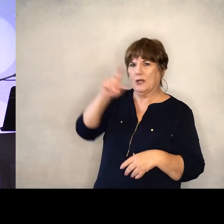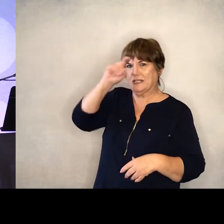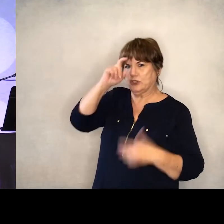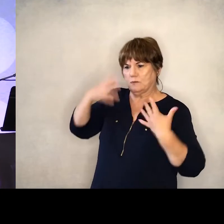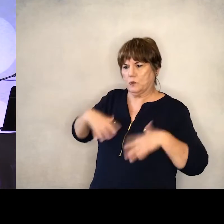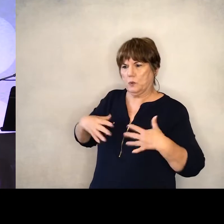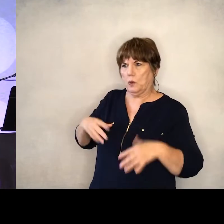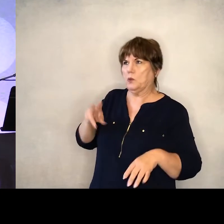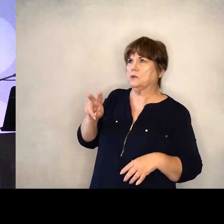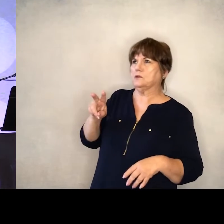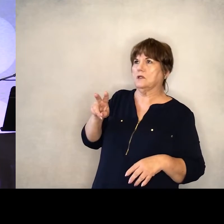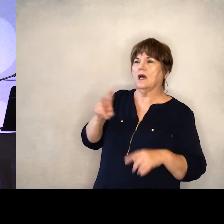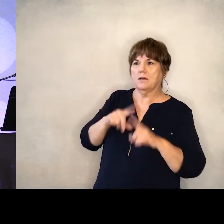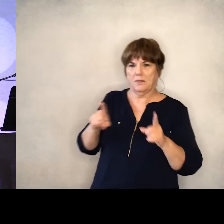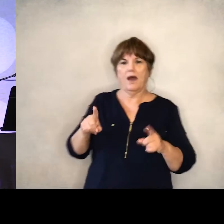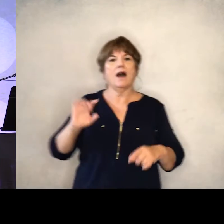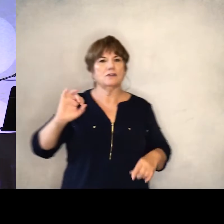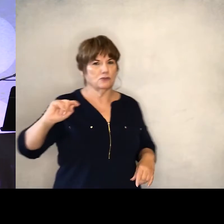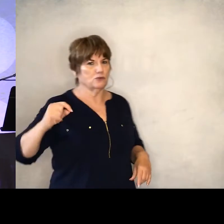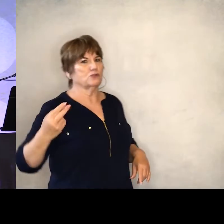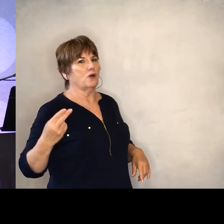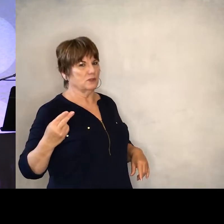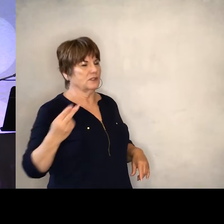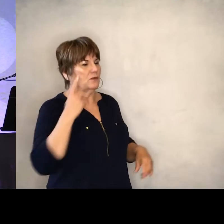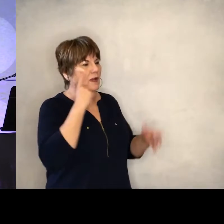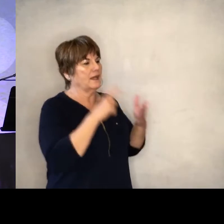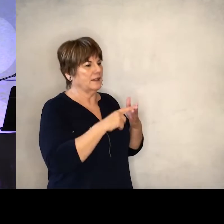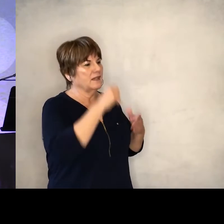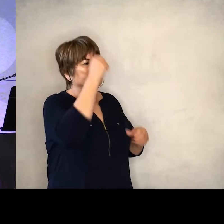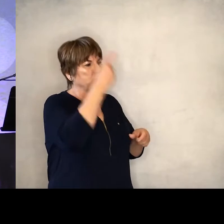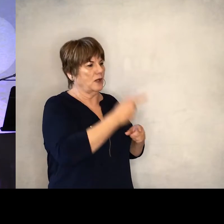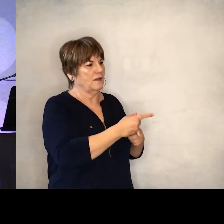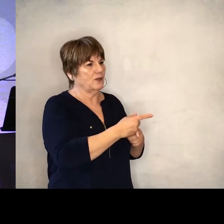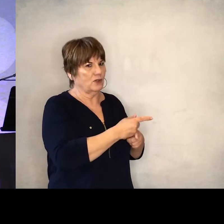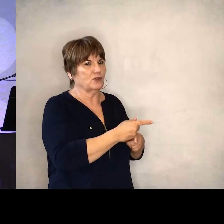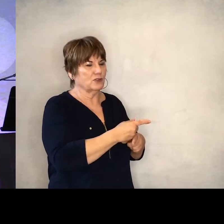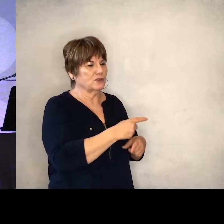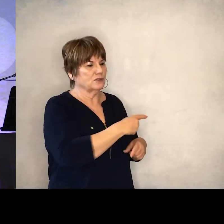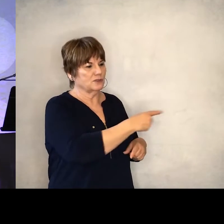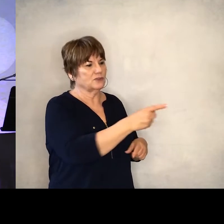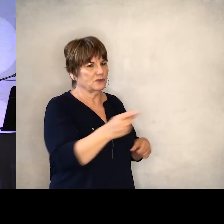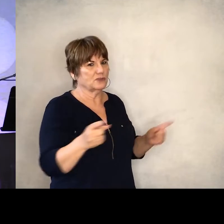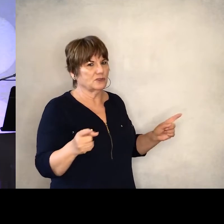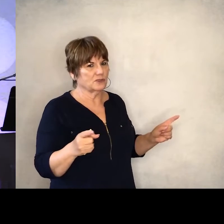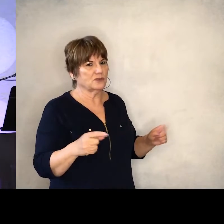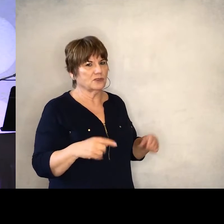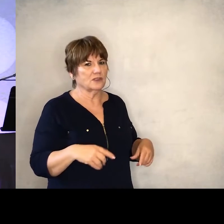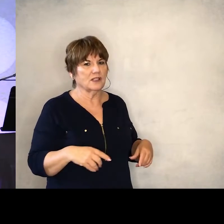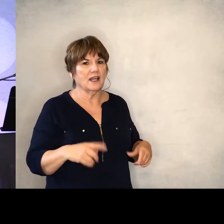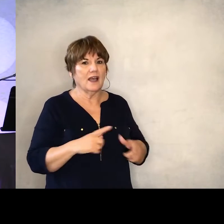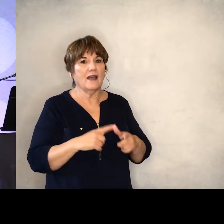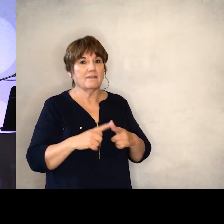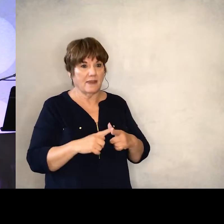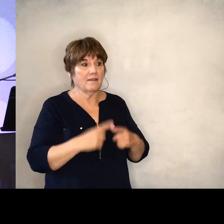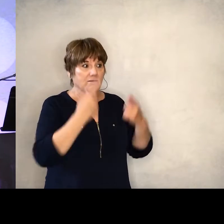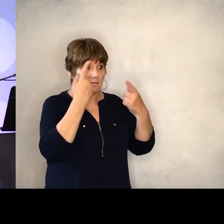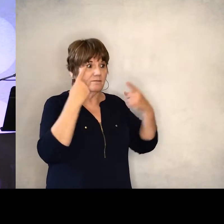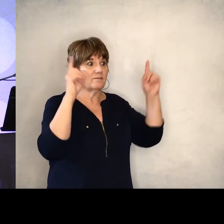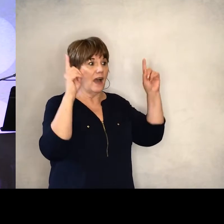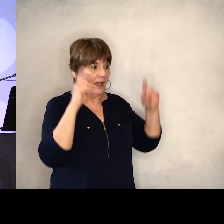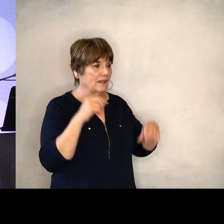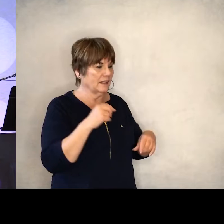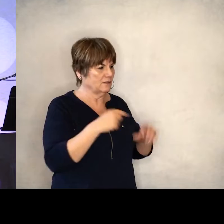them. And the moment of truth comes when Joseph reveals his identity to them. And the brothers, of